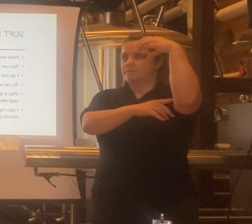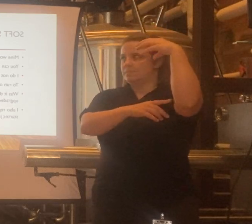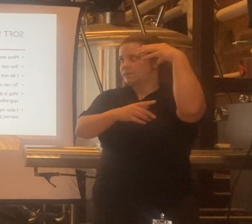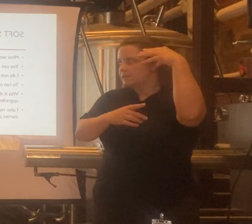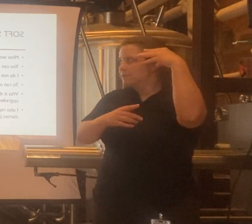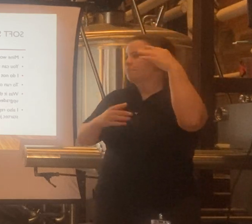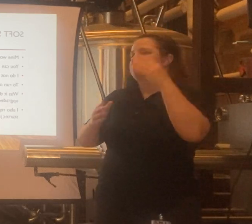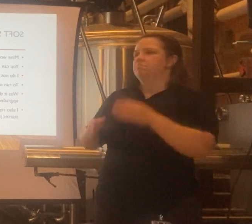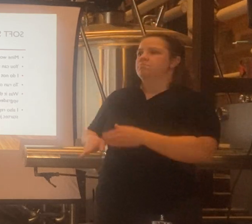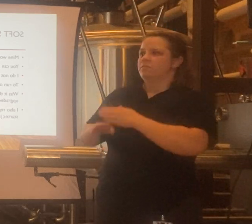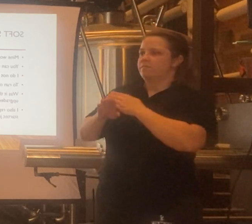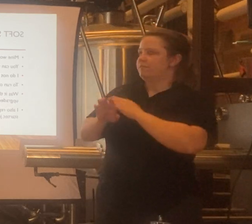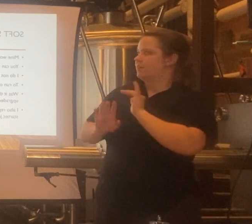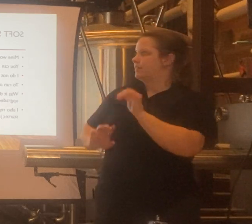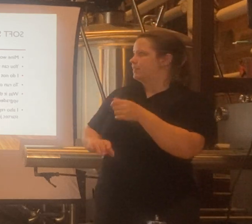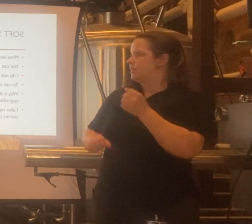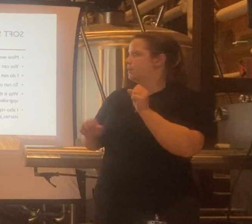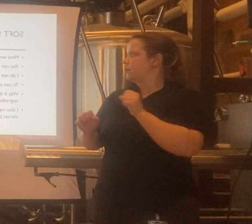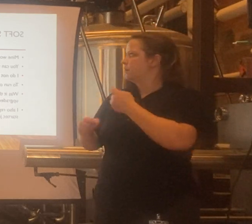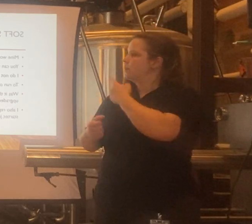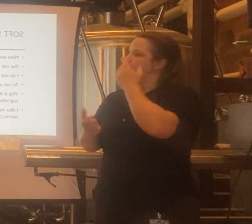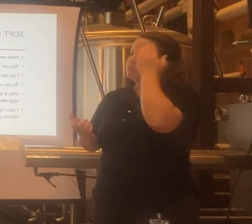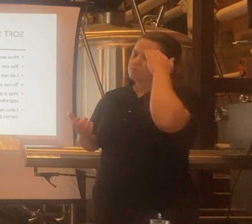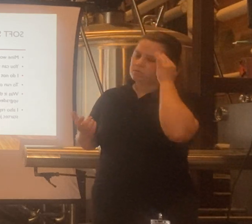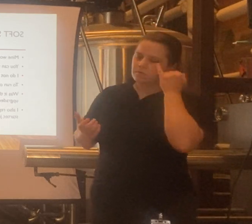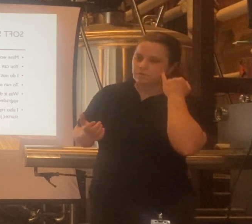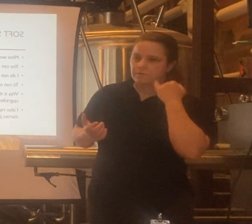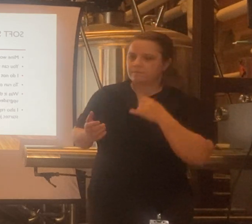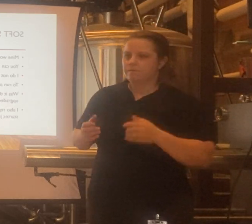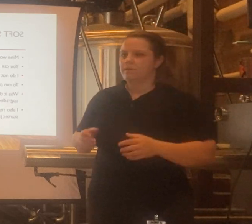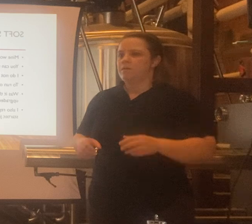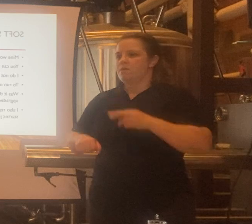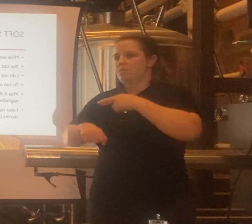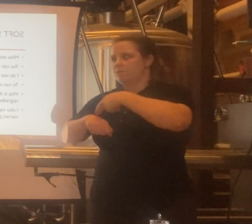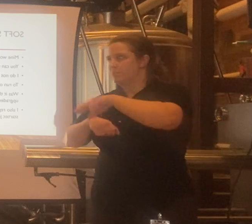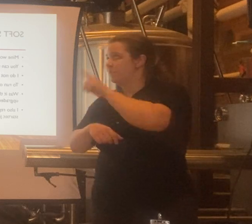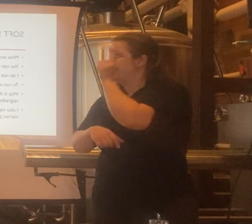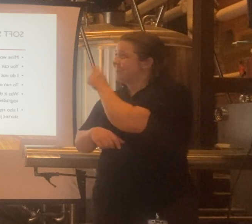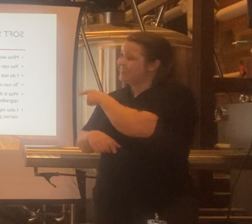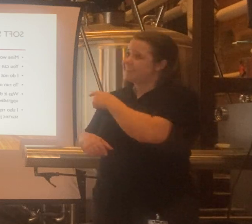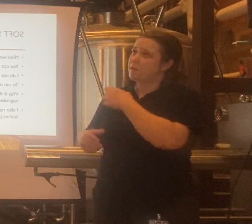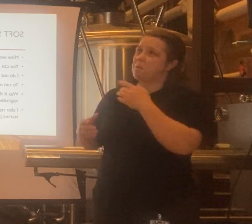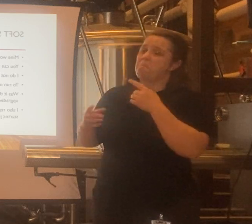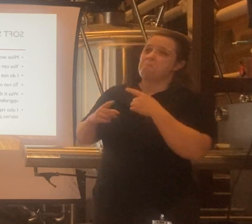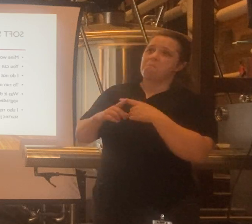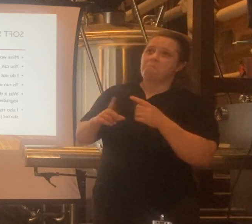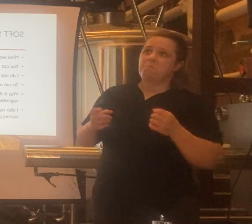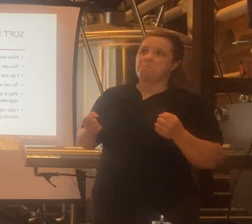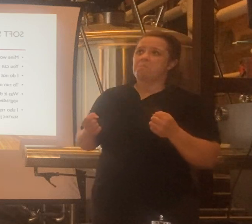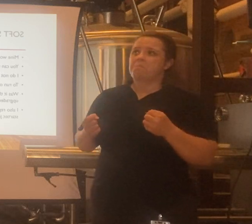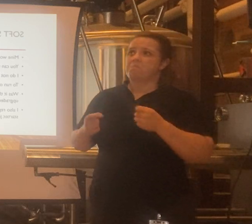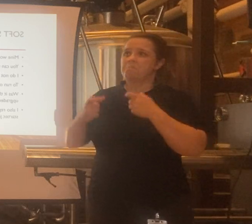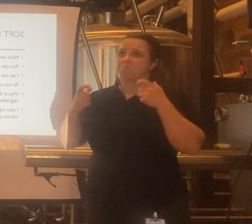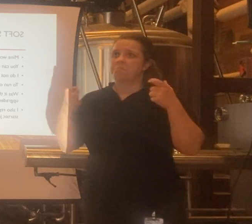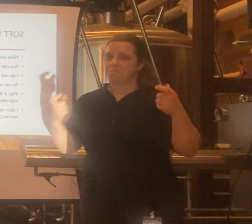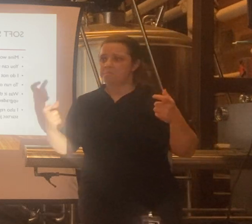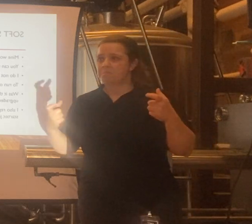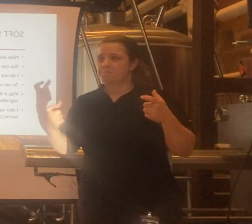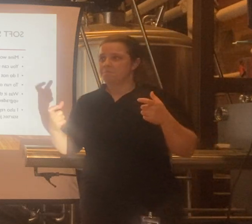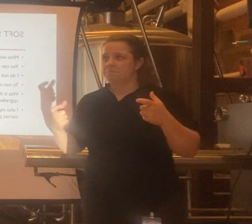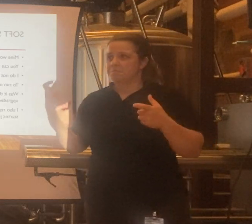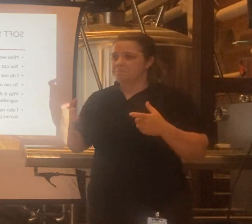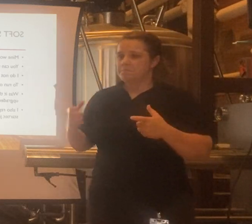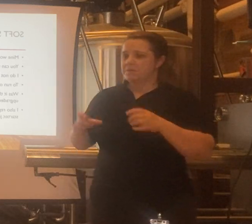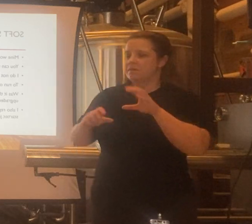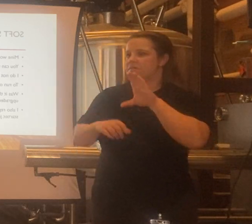died, I don't know that I would recommend this one, but there's one big manufacturer. You'll see a lot of videos and stuff on Amazon if you go look for